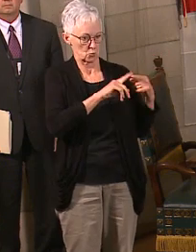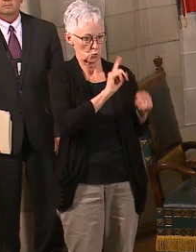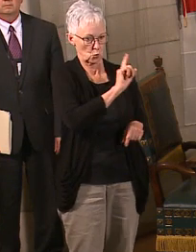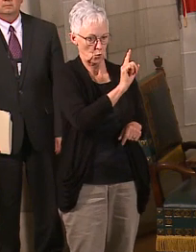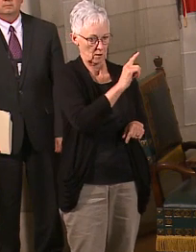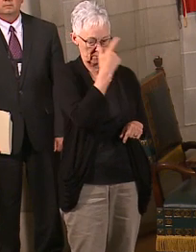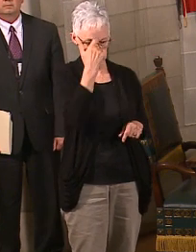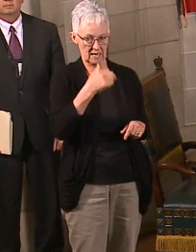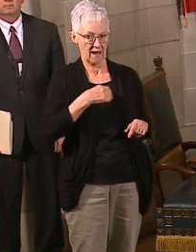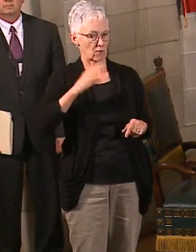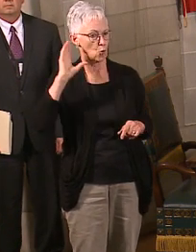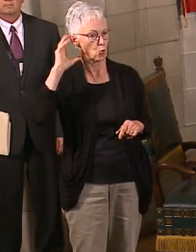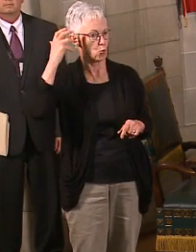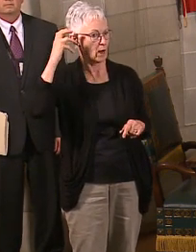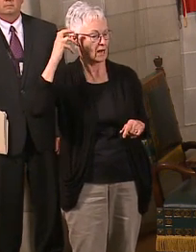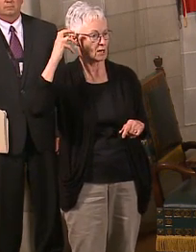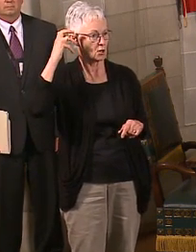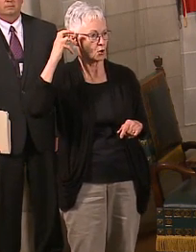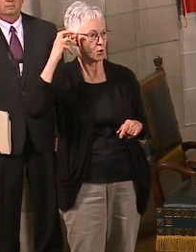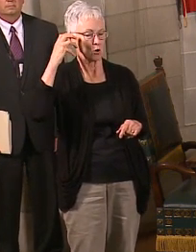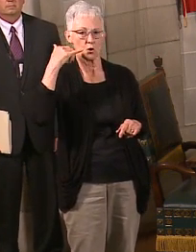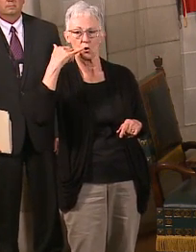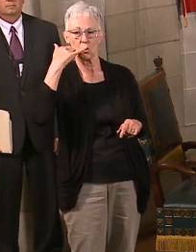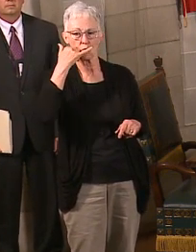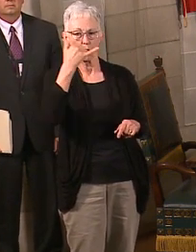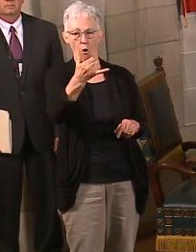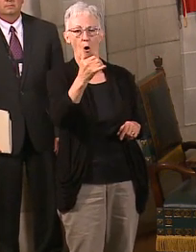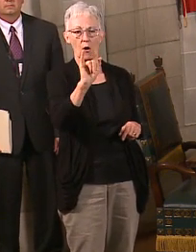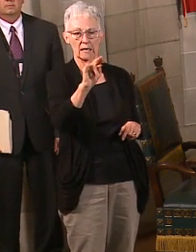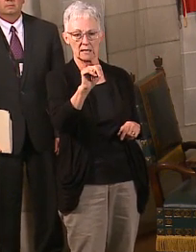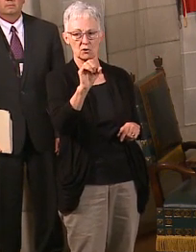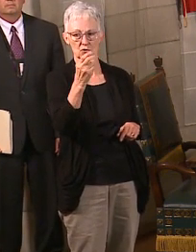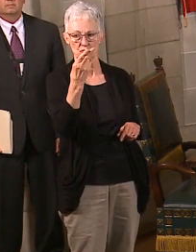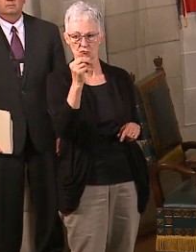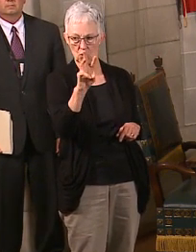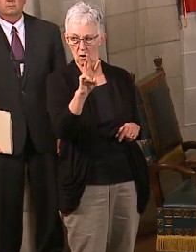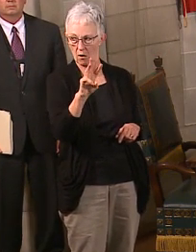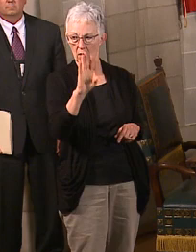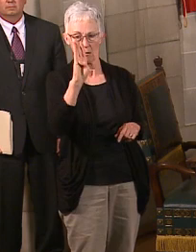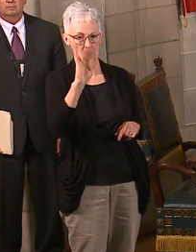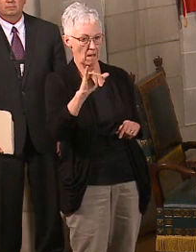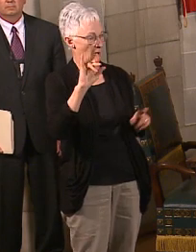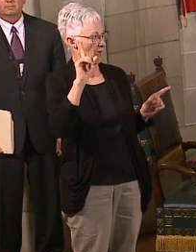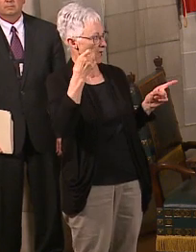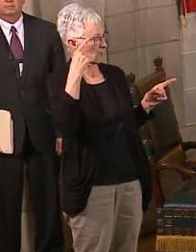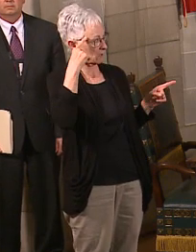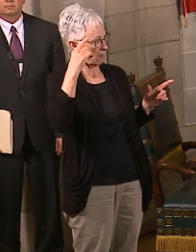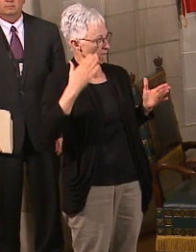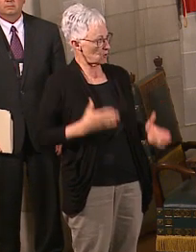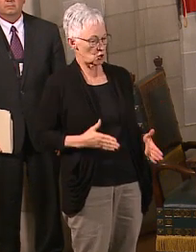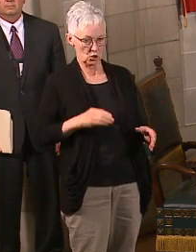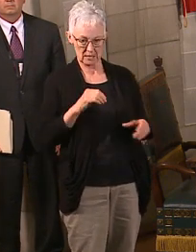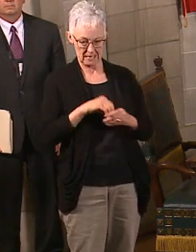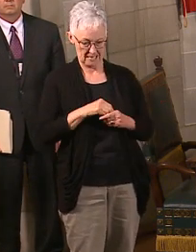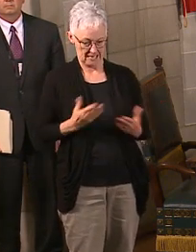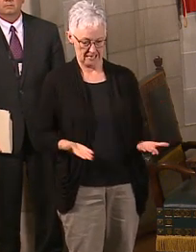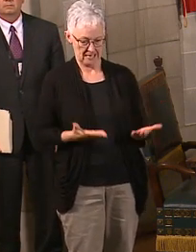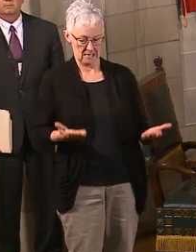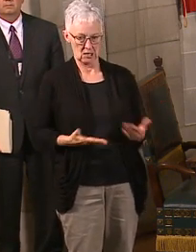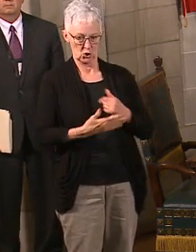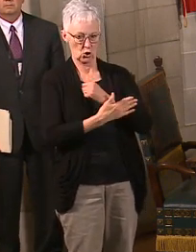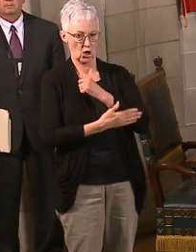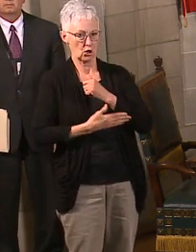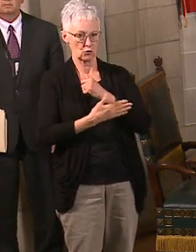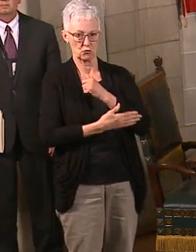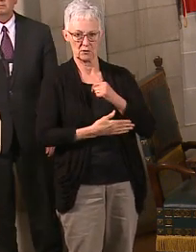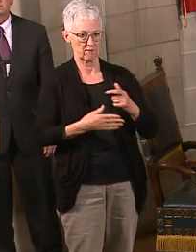call-in show, which is the longest continuously running radio call-in show by a governor in this country. Not only me, but going back for a number of